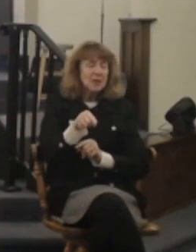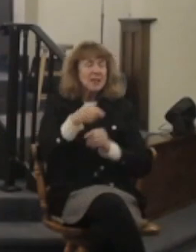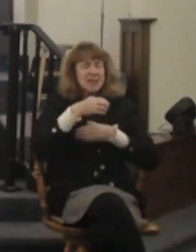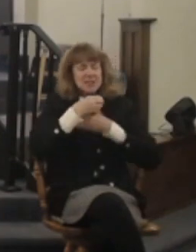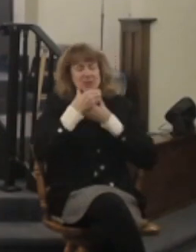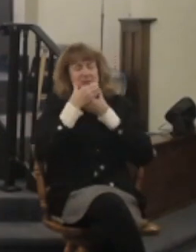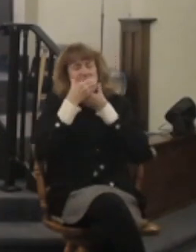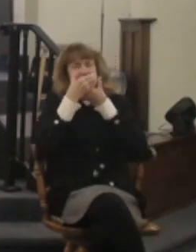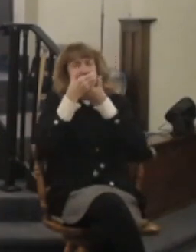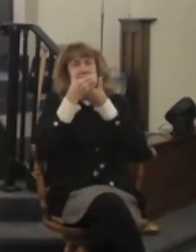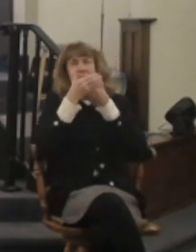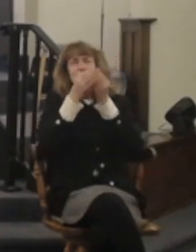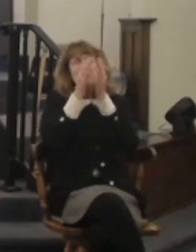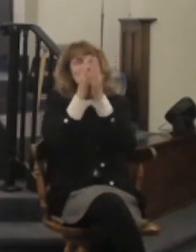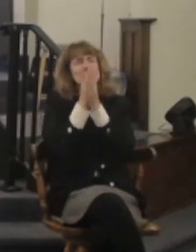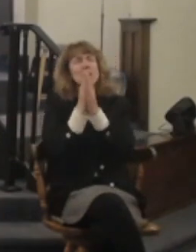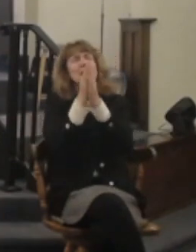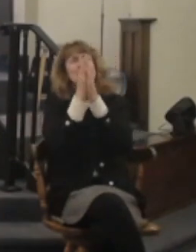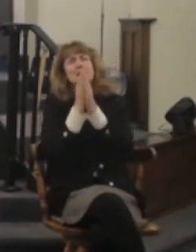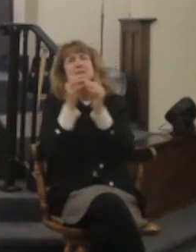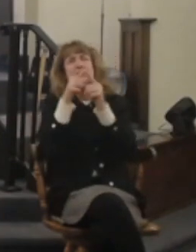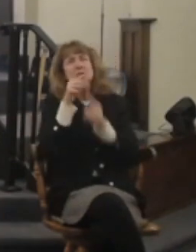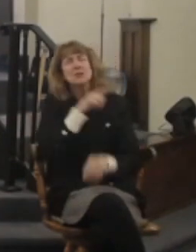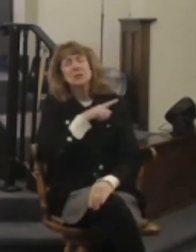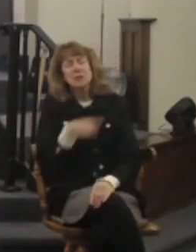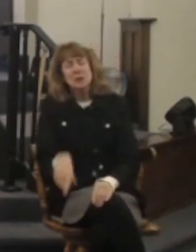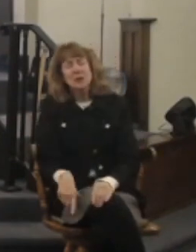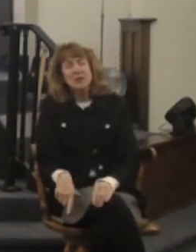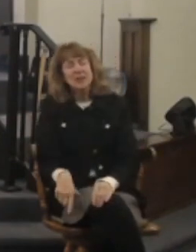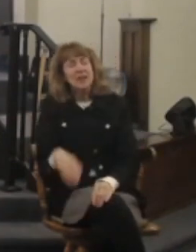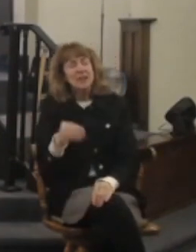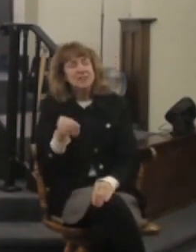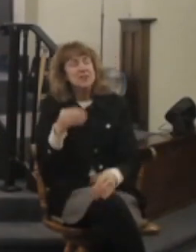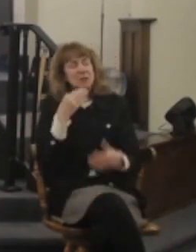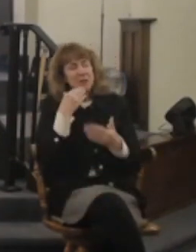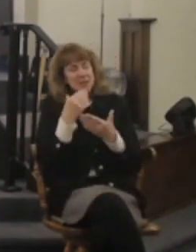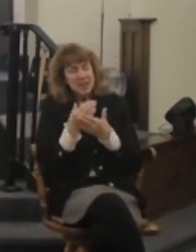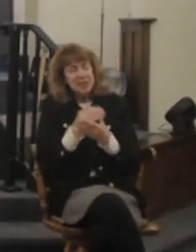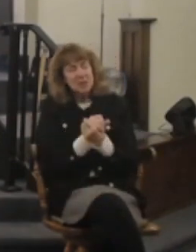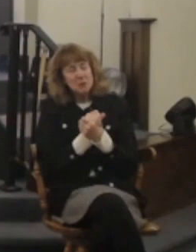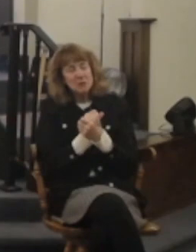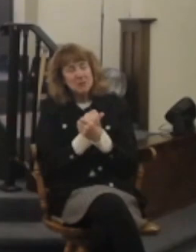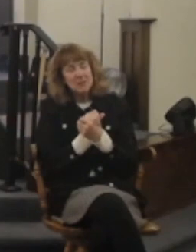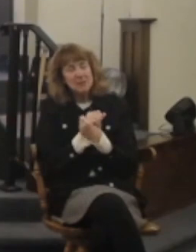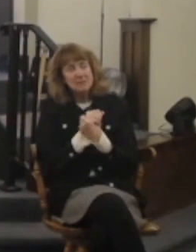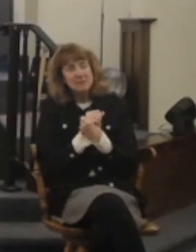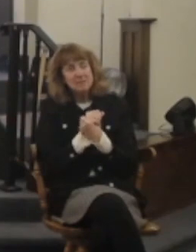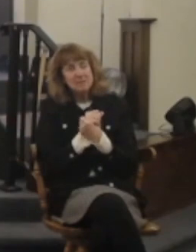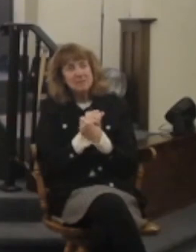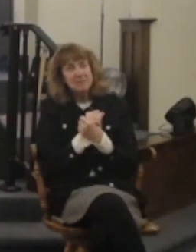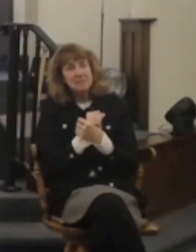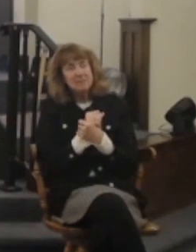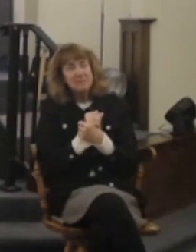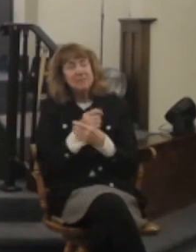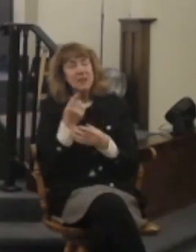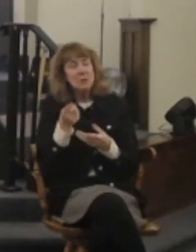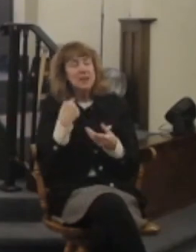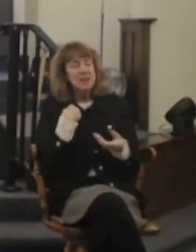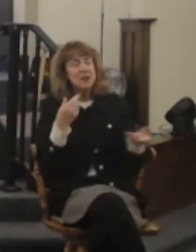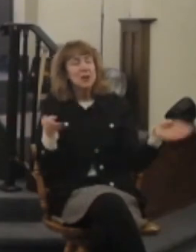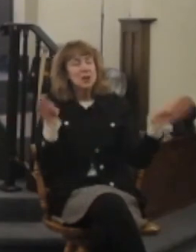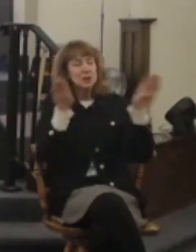your prayers out to the Lord. So thank you. And now we'll have our closing